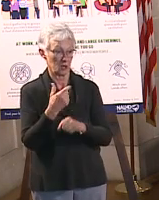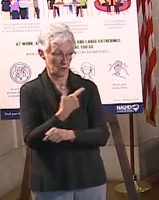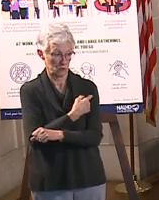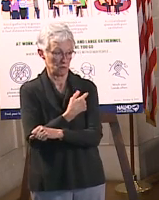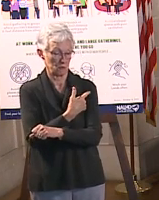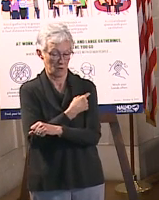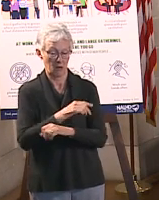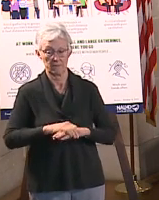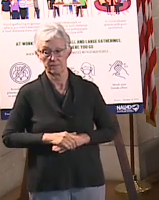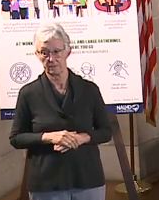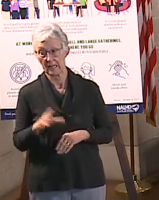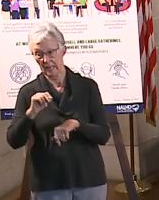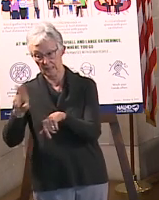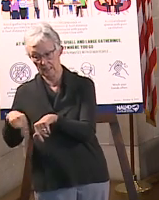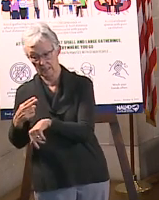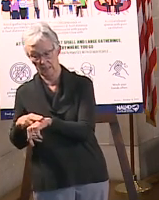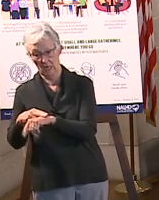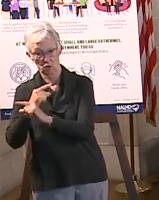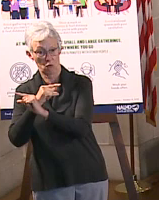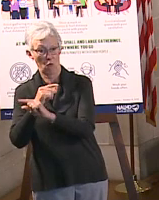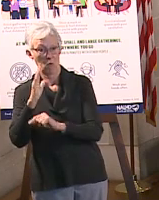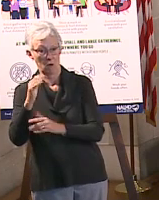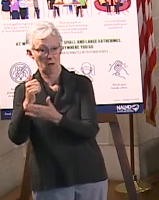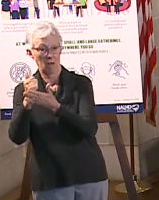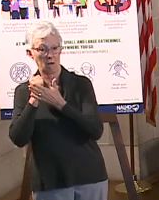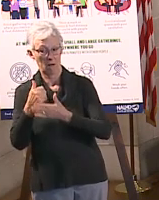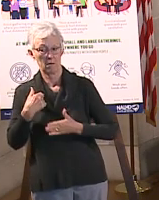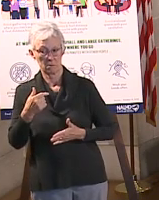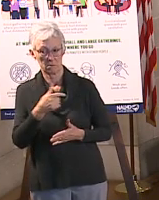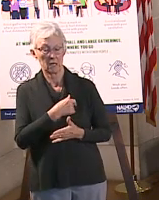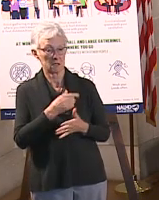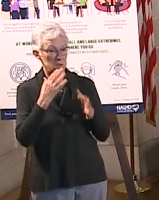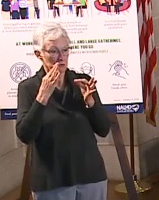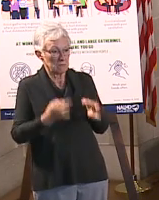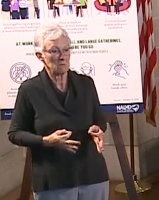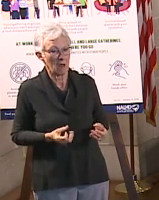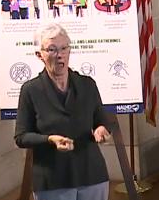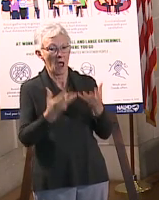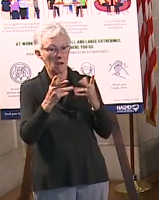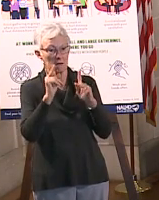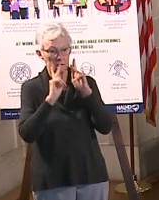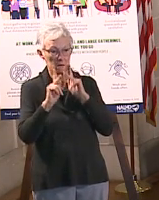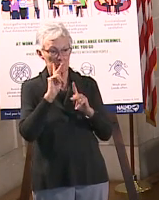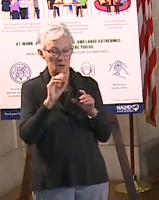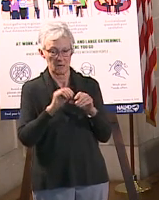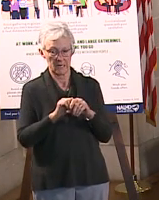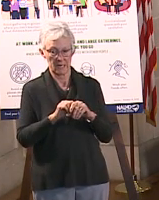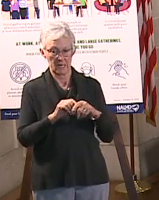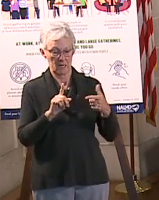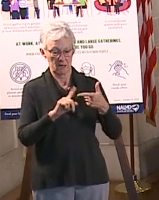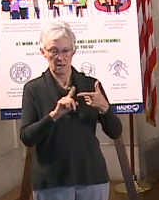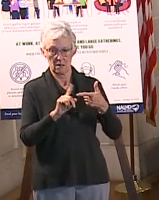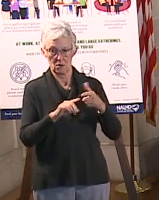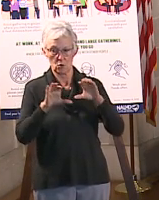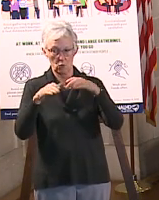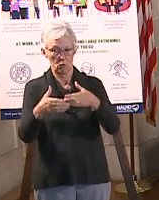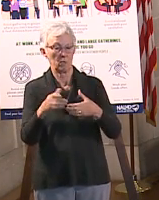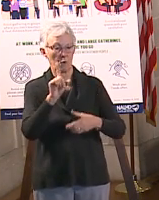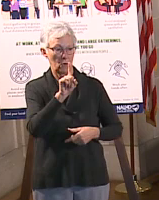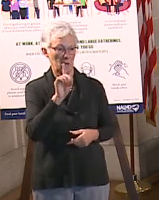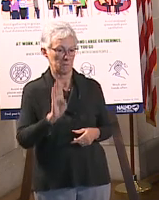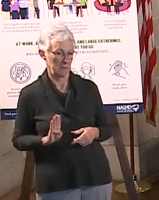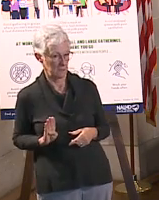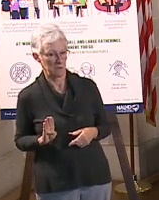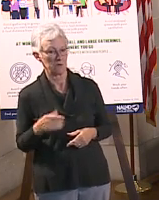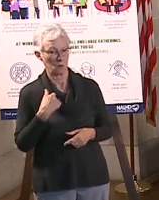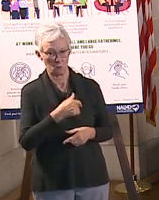make sure that we get a good allocation or a good idea of how many people are going to be in phase 1B. So as we're doing our planning, as we get more vaccines, and those companies are